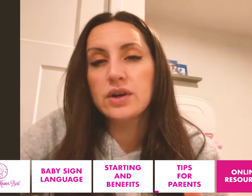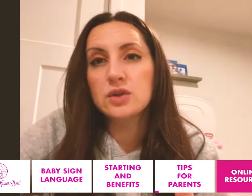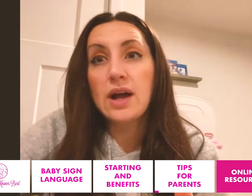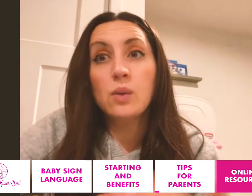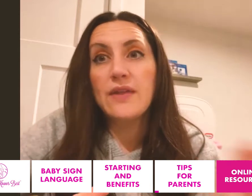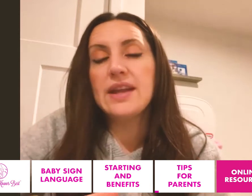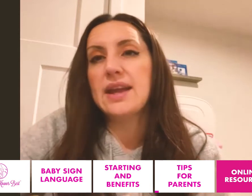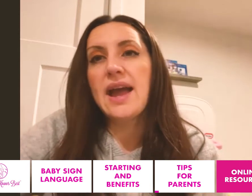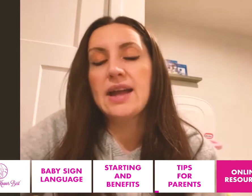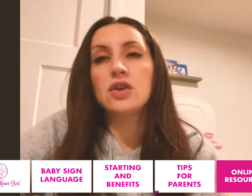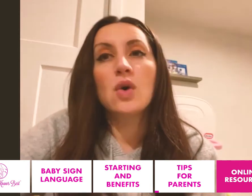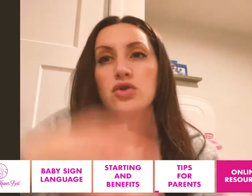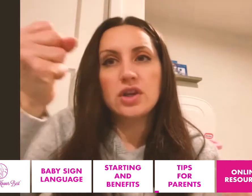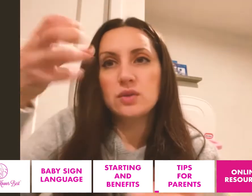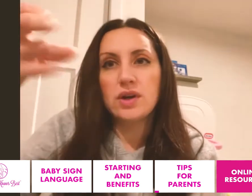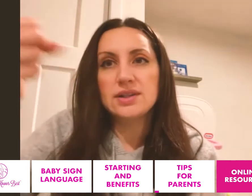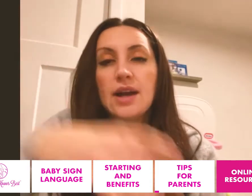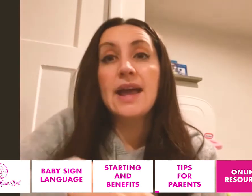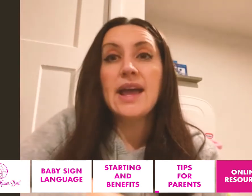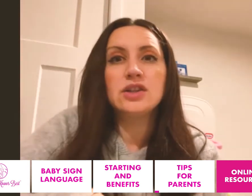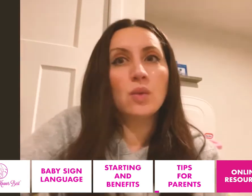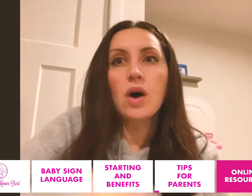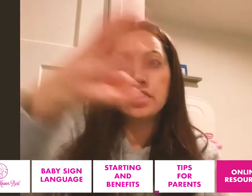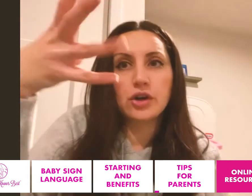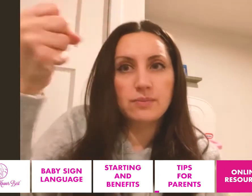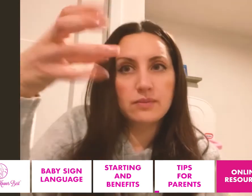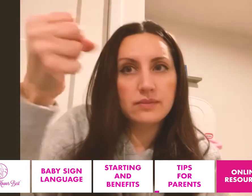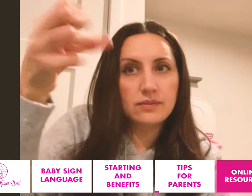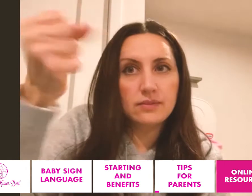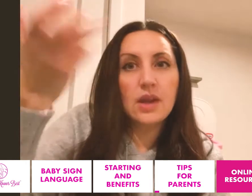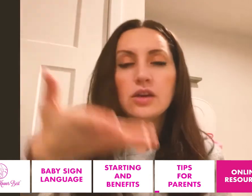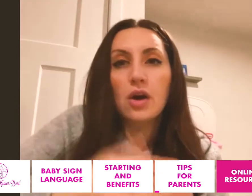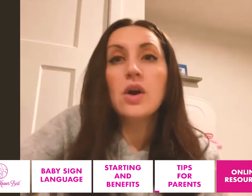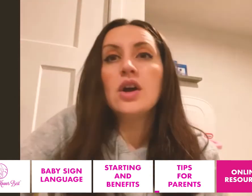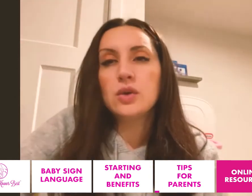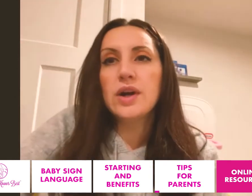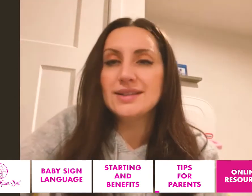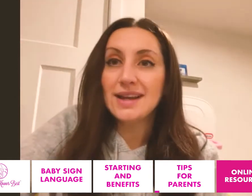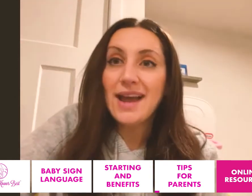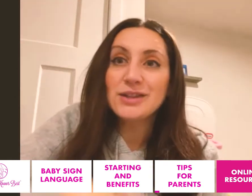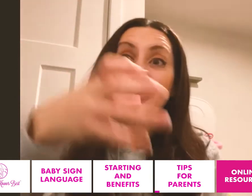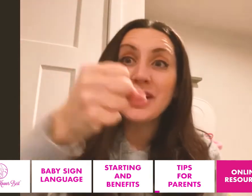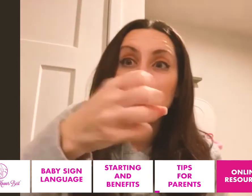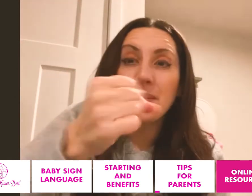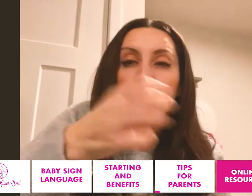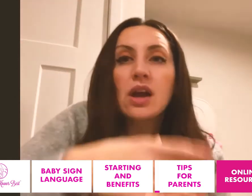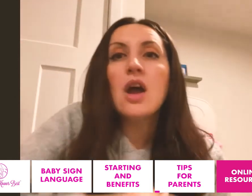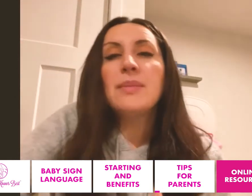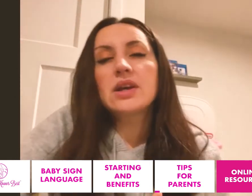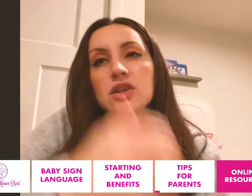well when they can. You don't just want to sign, hey, do you want your, you want to say, hey, do you want your milk? Because you